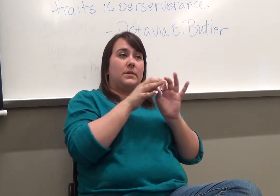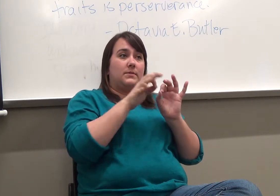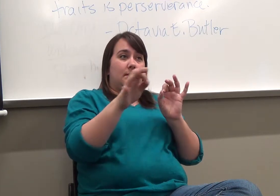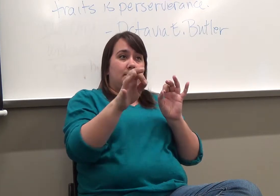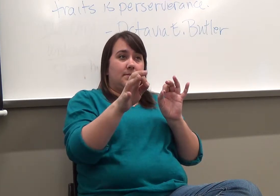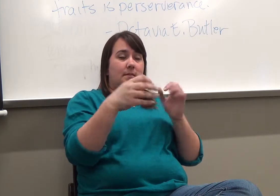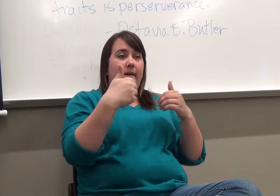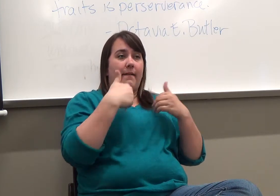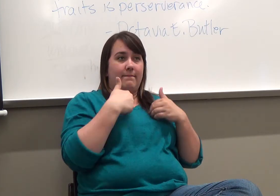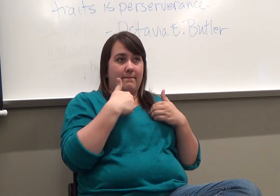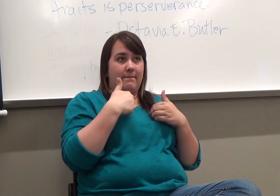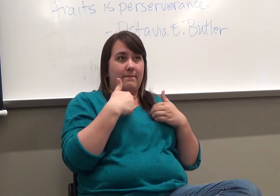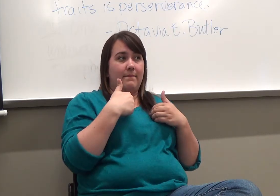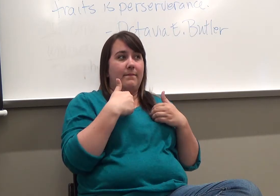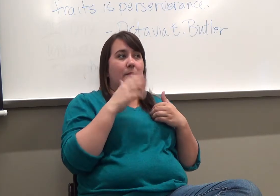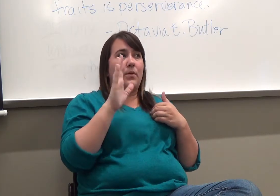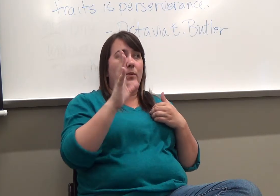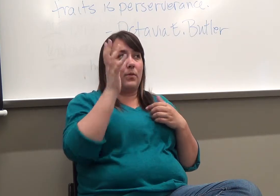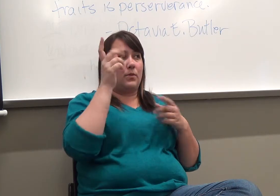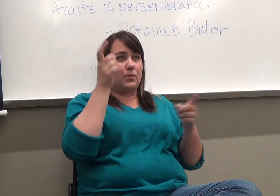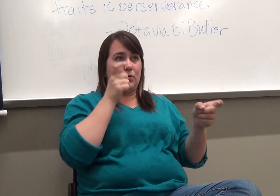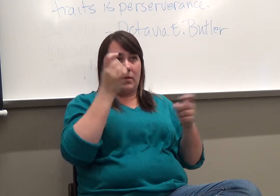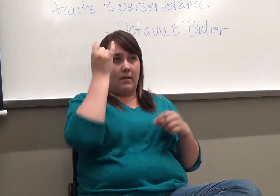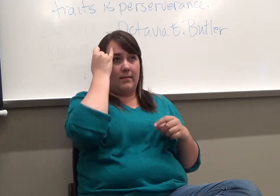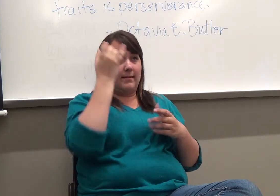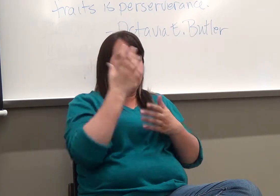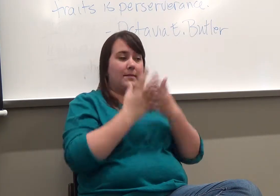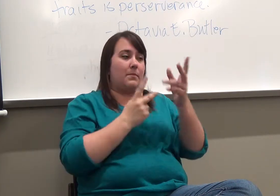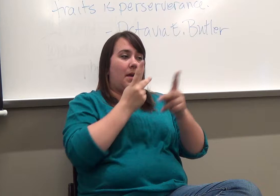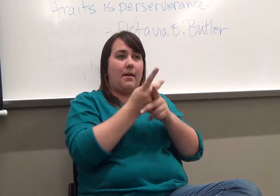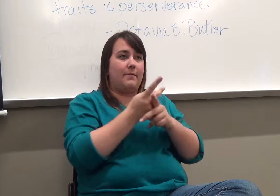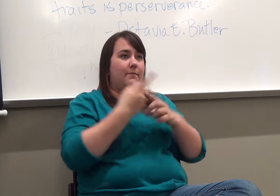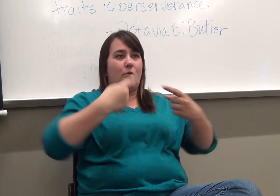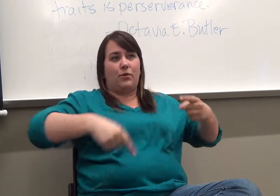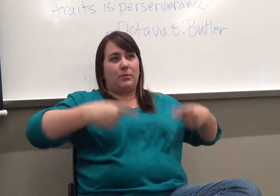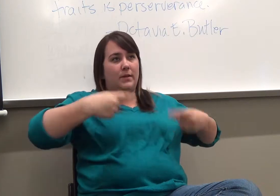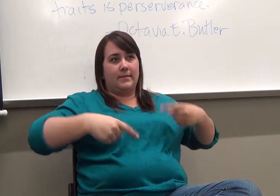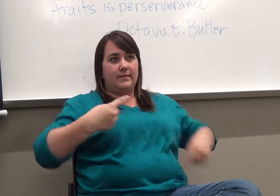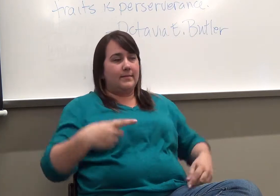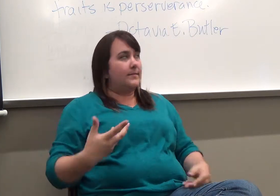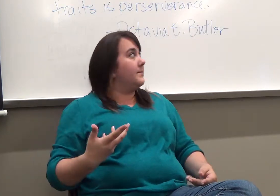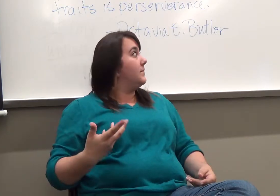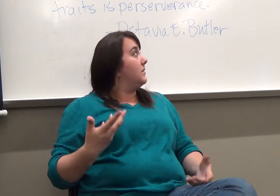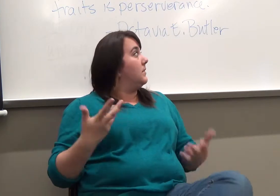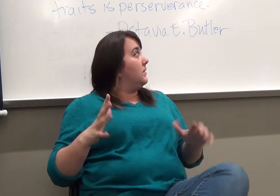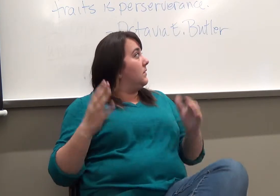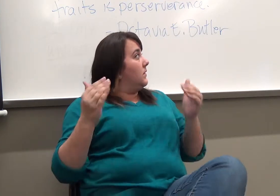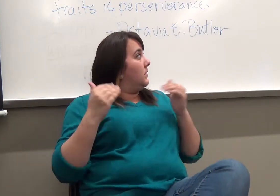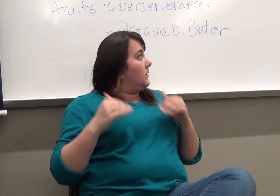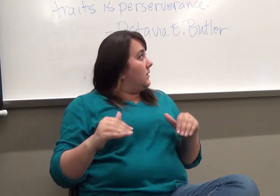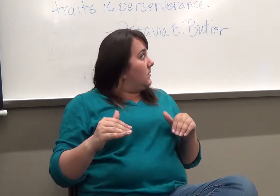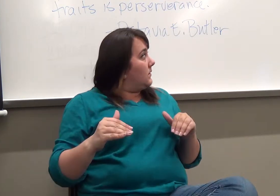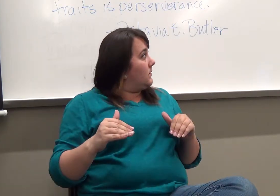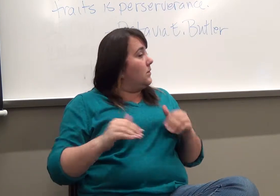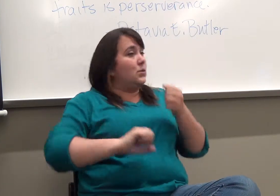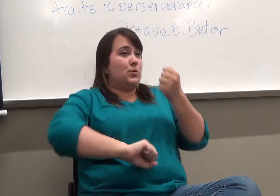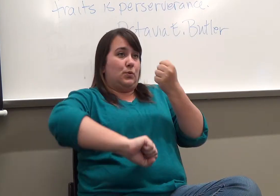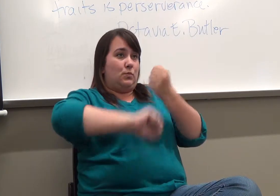has some kind of argument. Then you have supporting